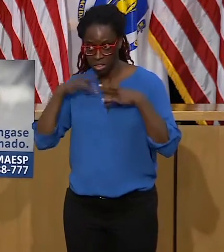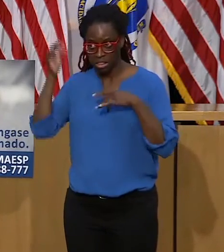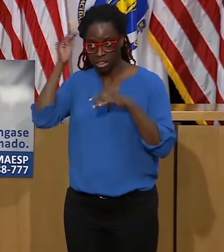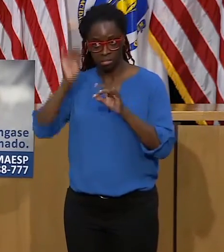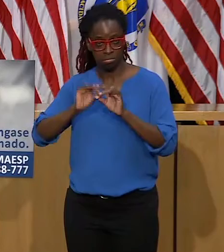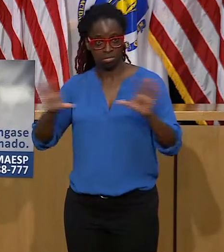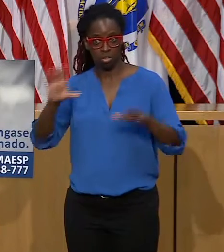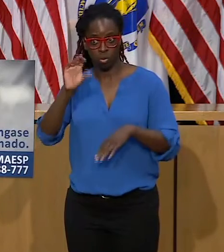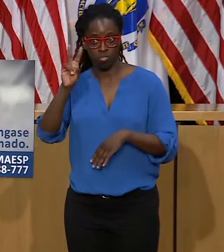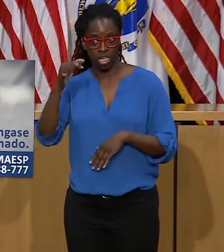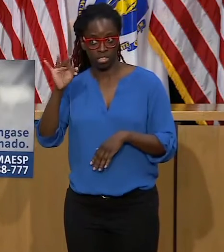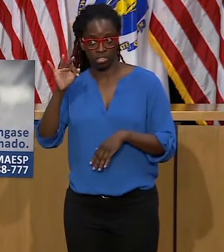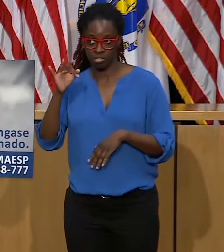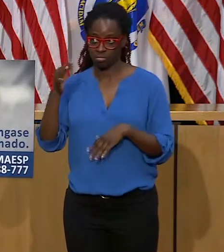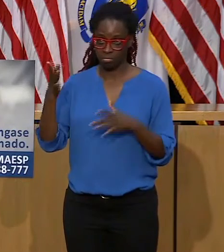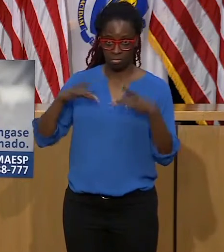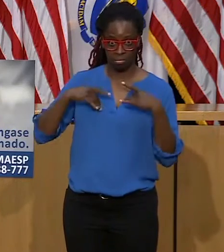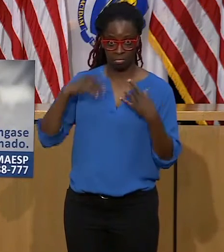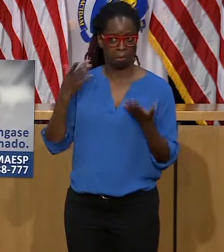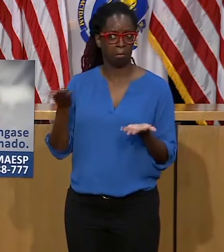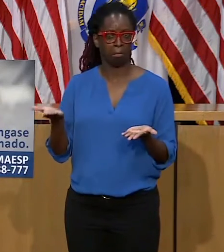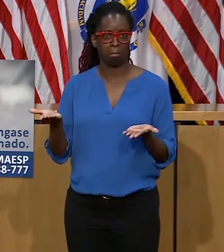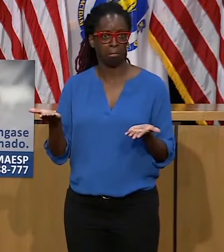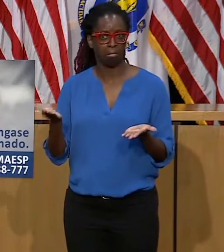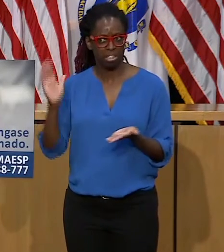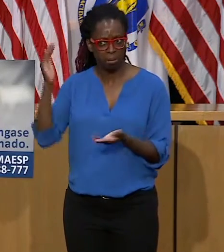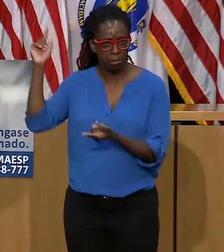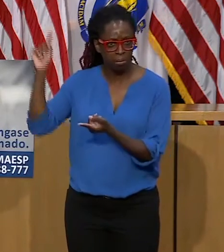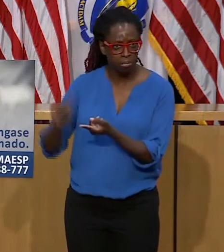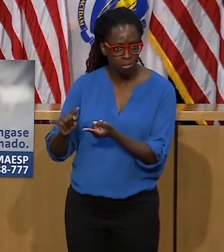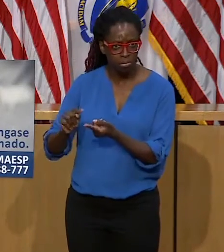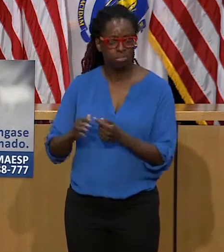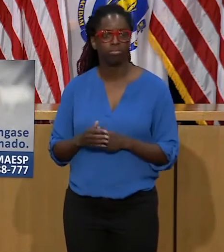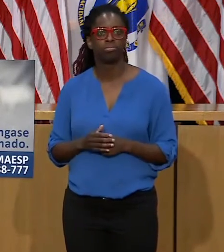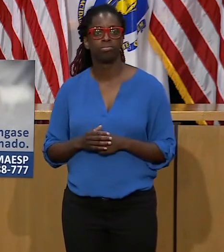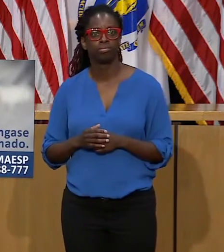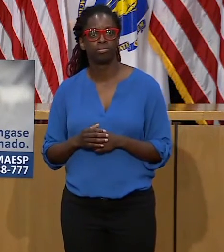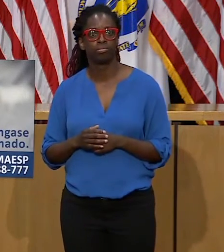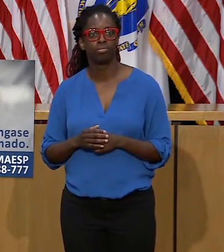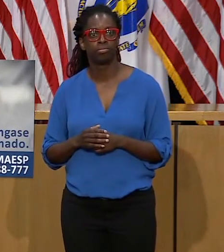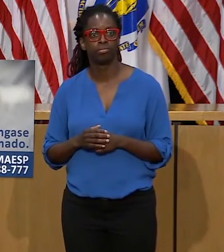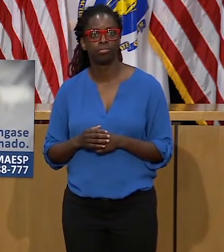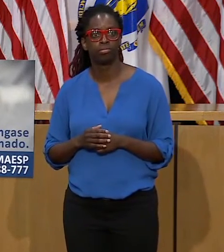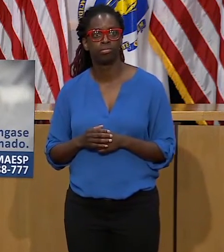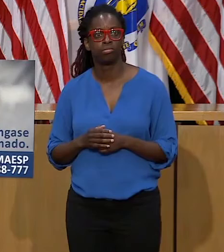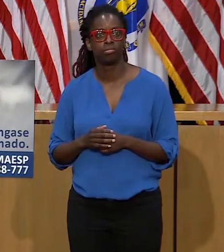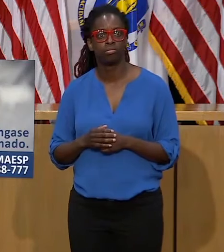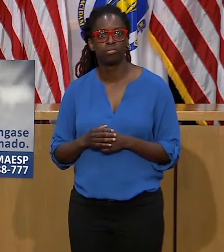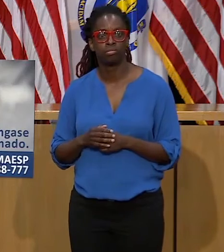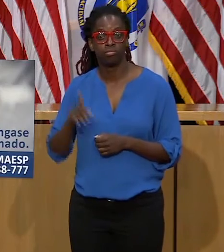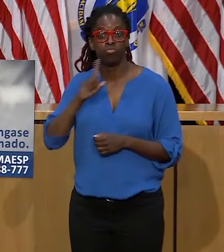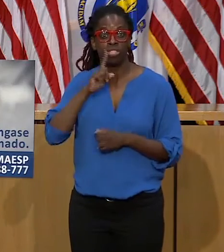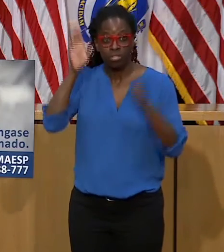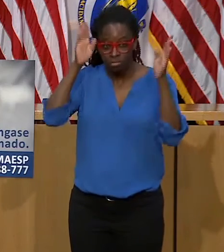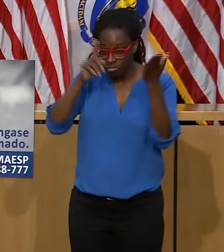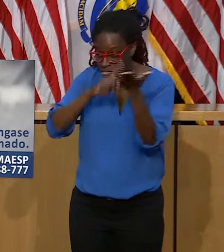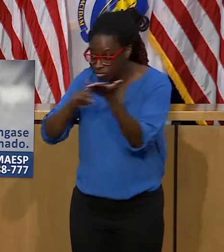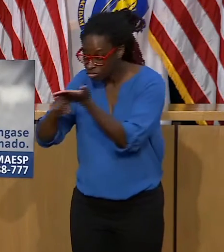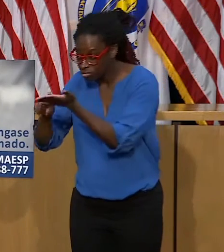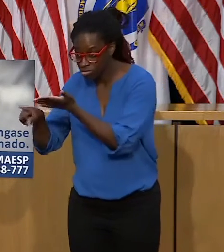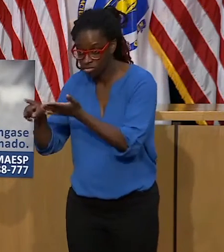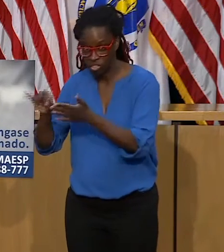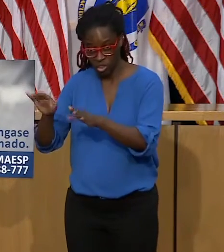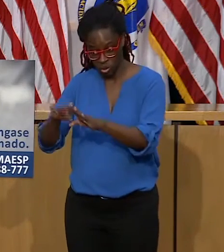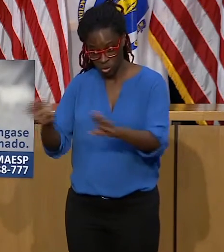less likely to get severely ill than adults with COVID. And third, when children acquire COVID, they